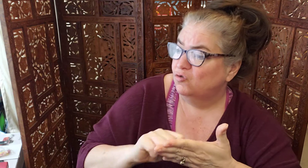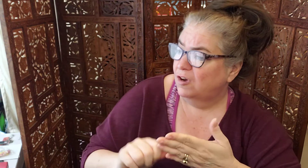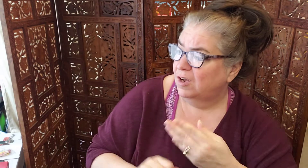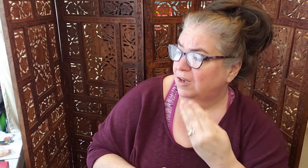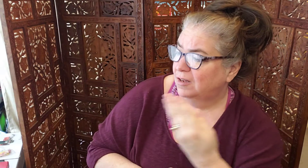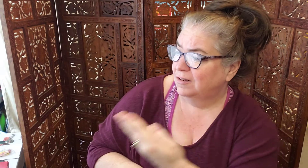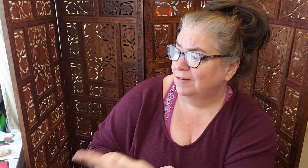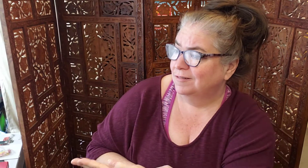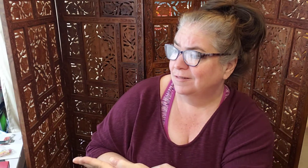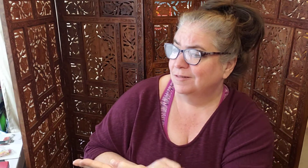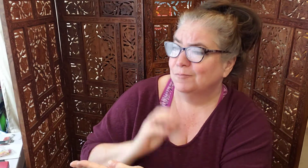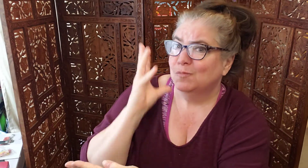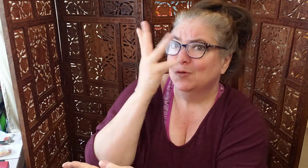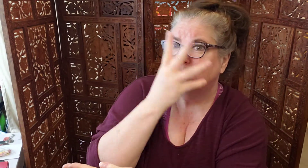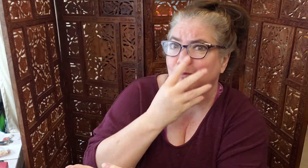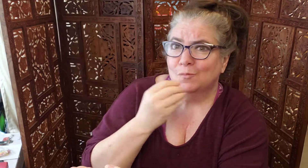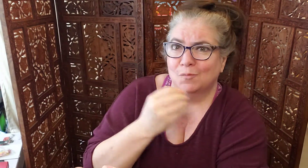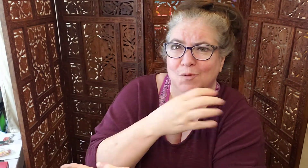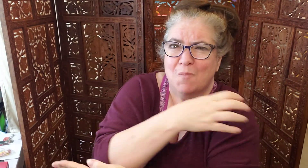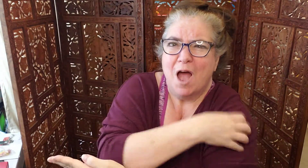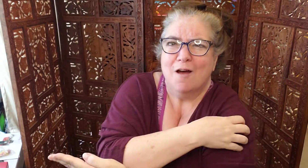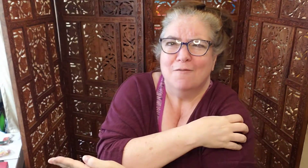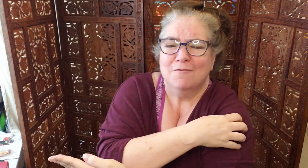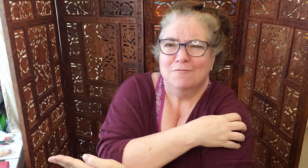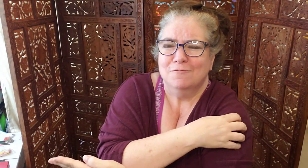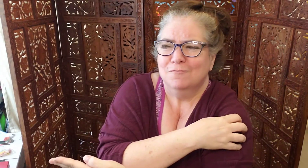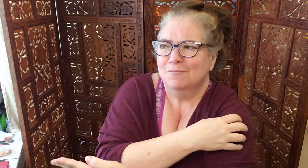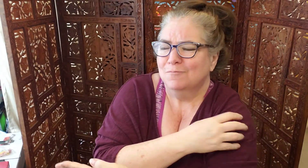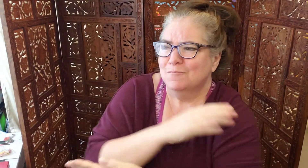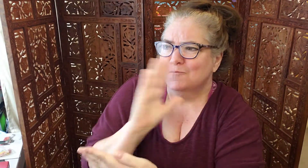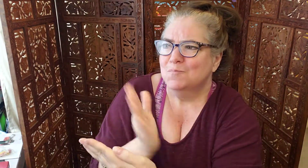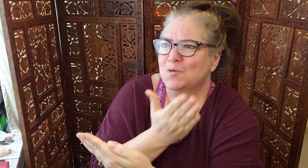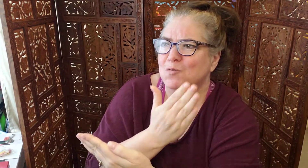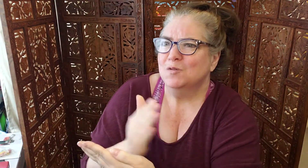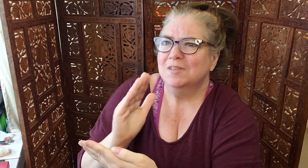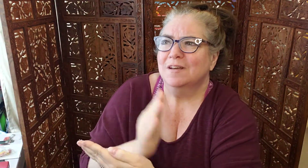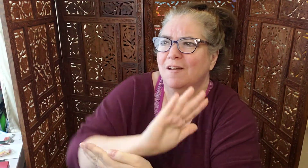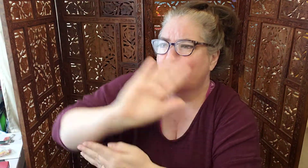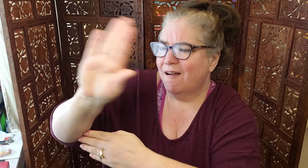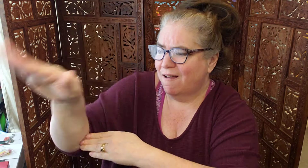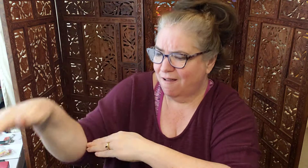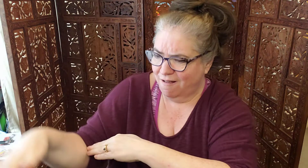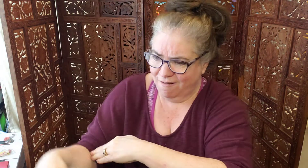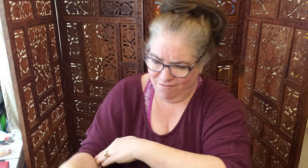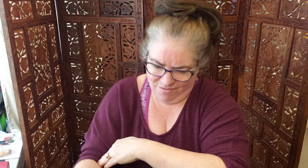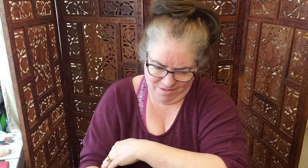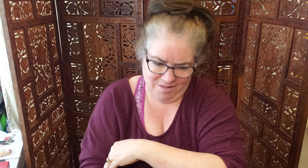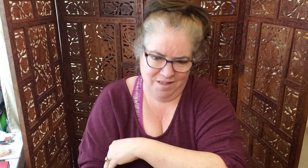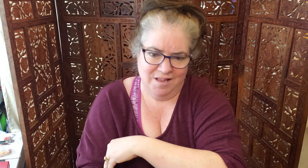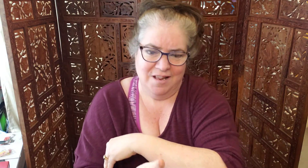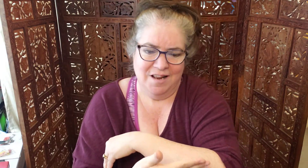Broadway is like that power of the music of the